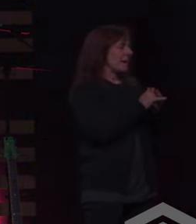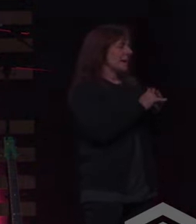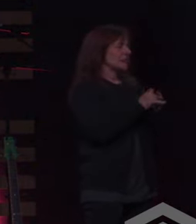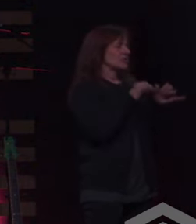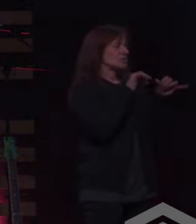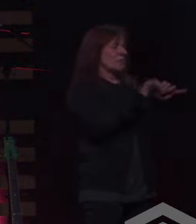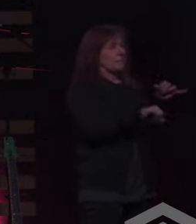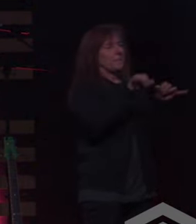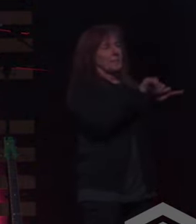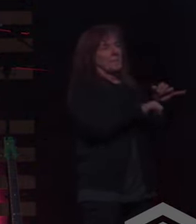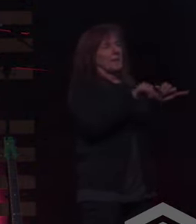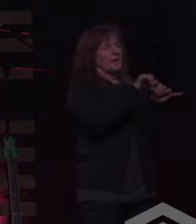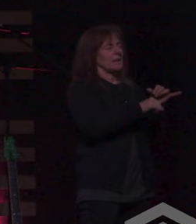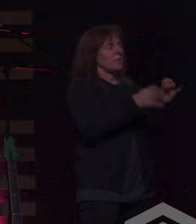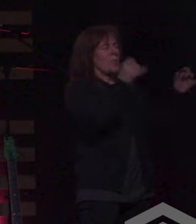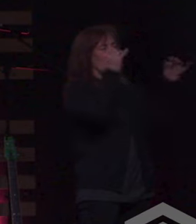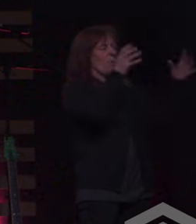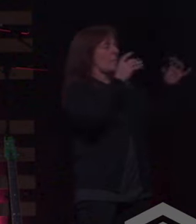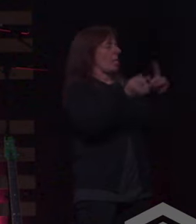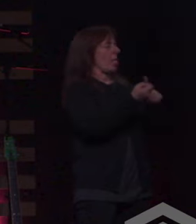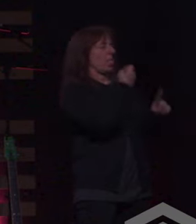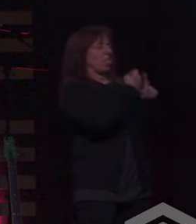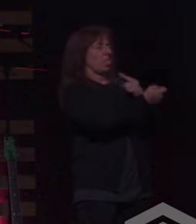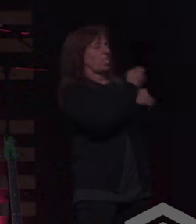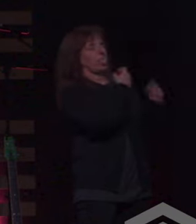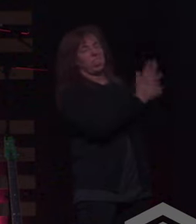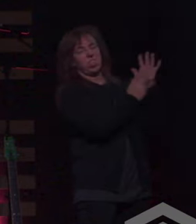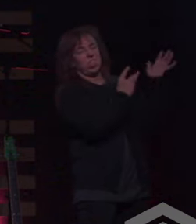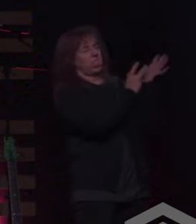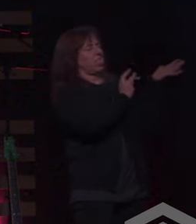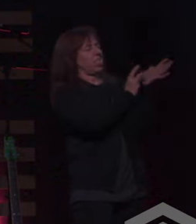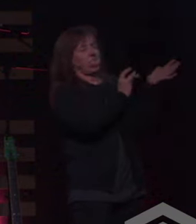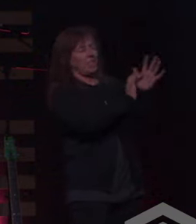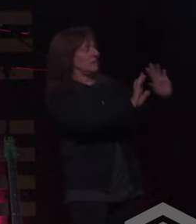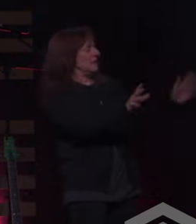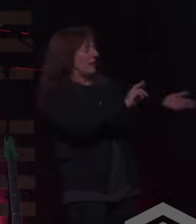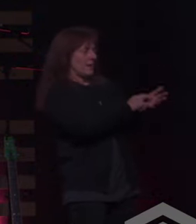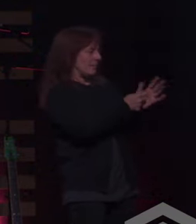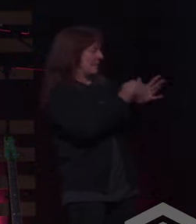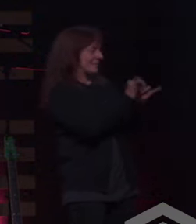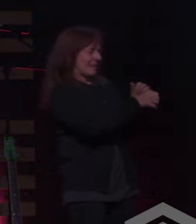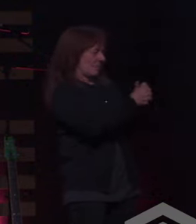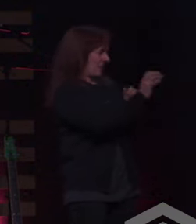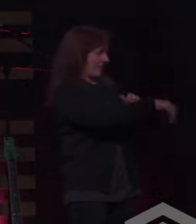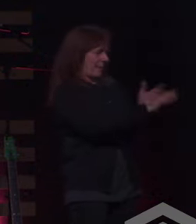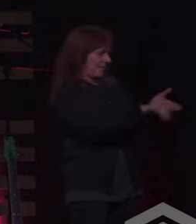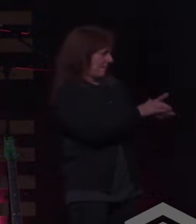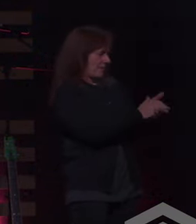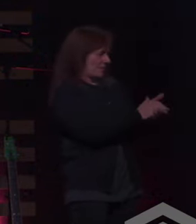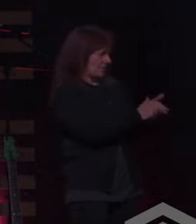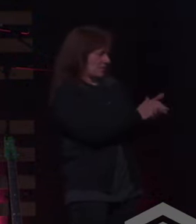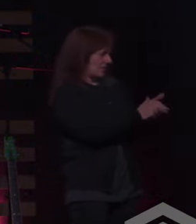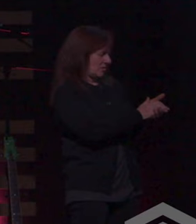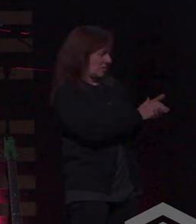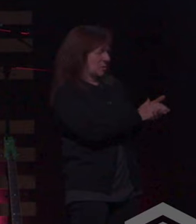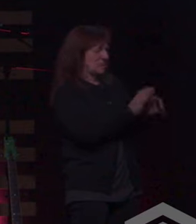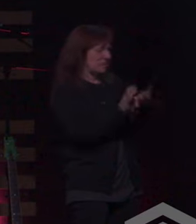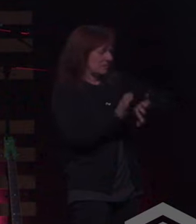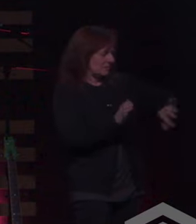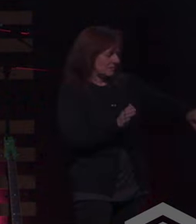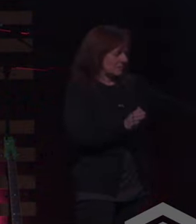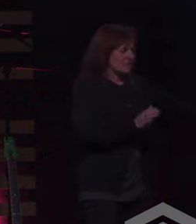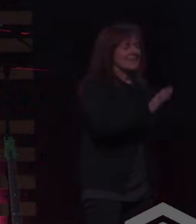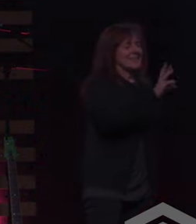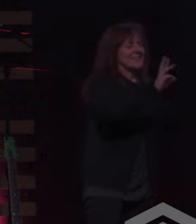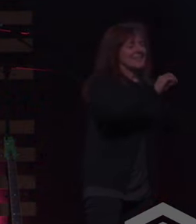remain in this you know, horrible abusive relationship at all. But in general, because, you know, 60-whatever percent of marriages